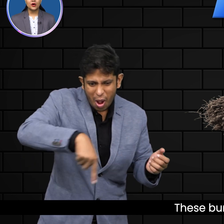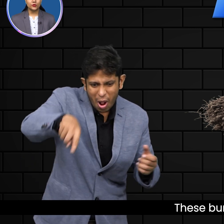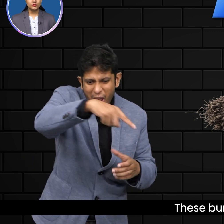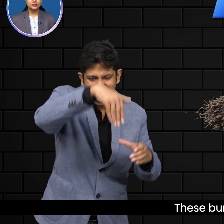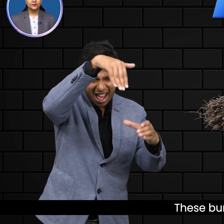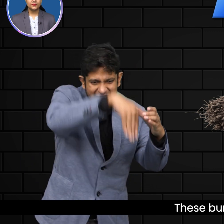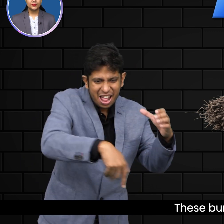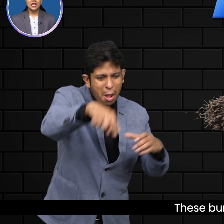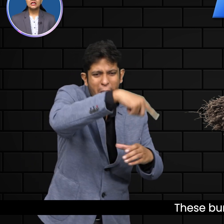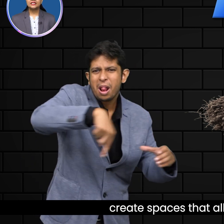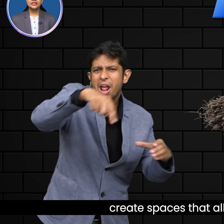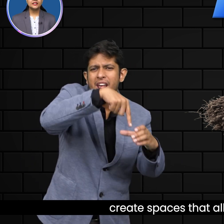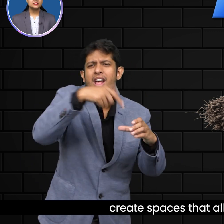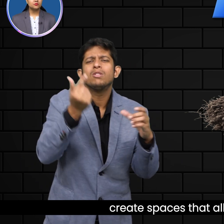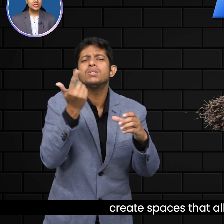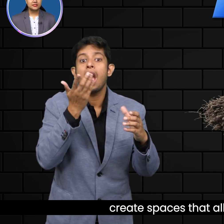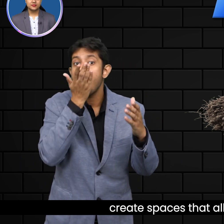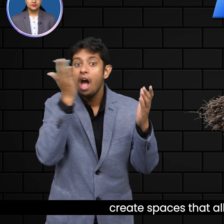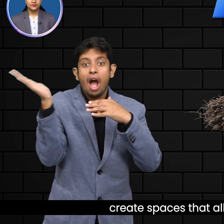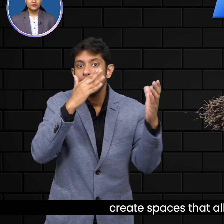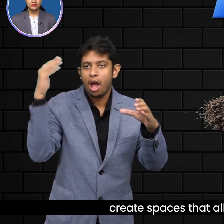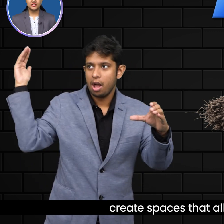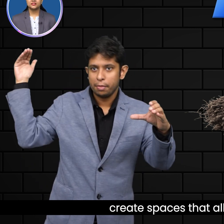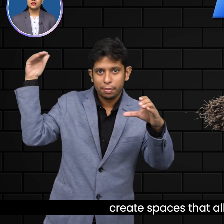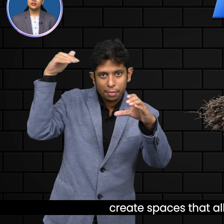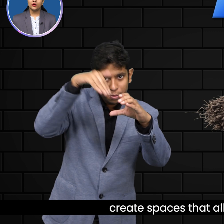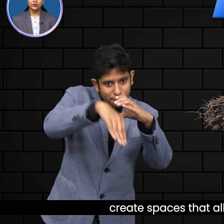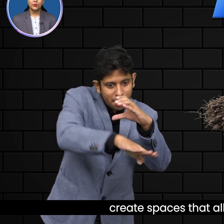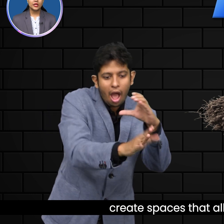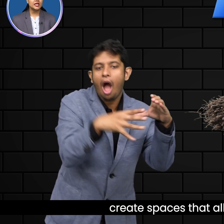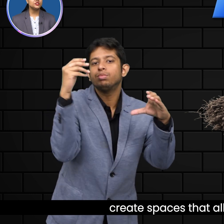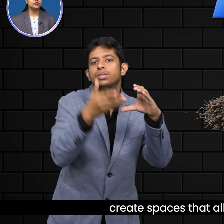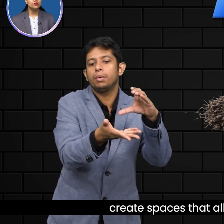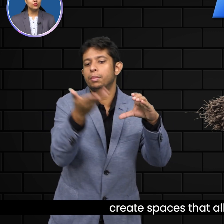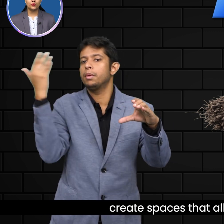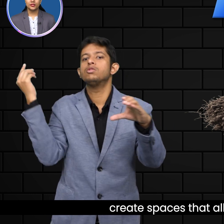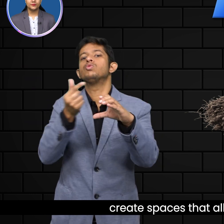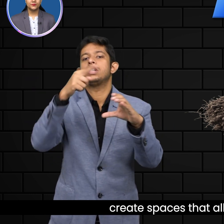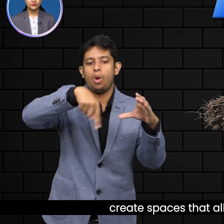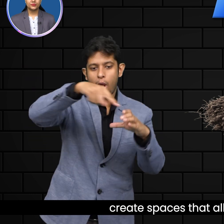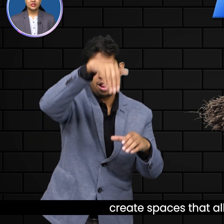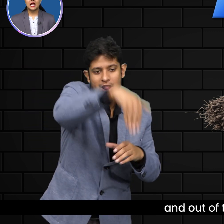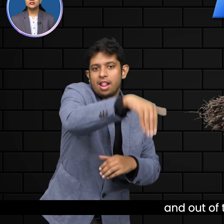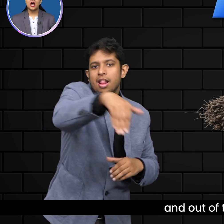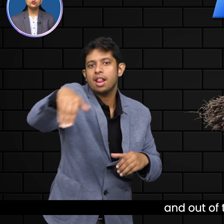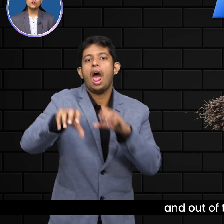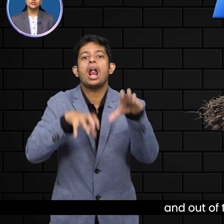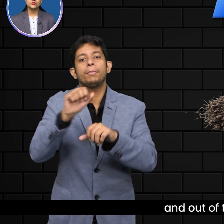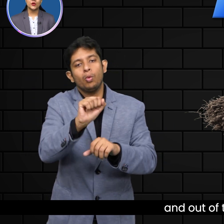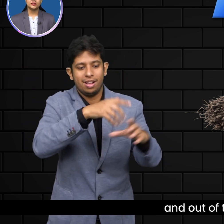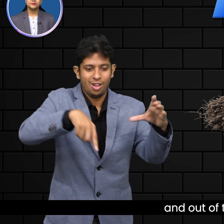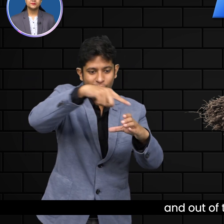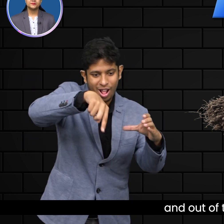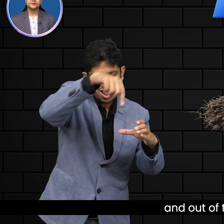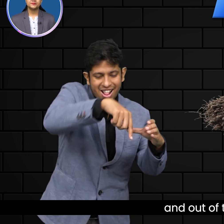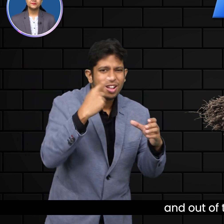These burrows create spaces that allow air to move in and out of the